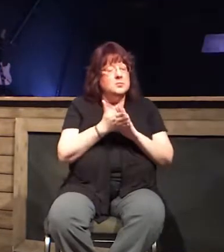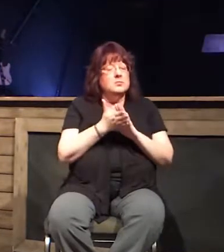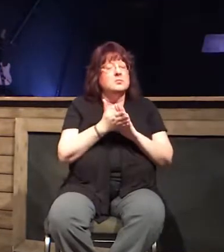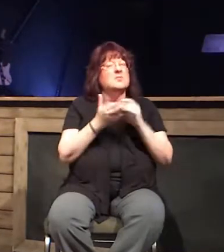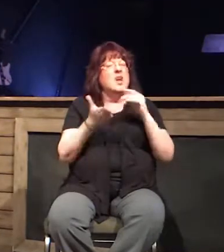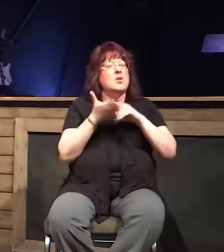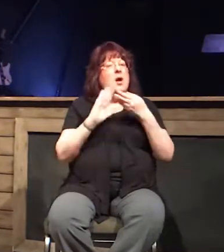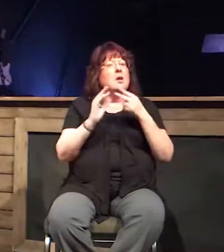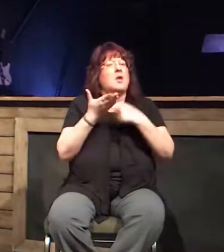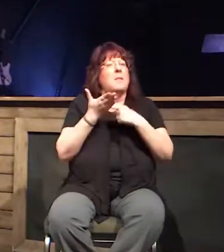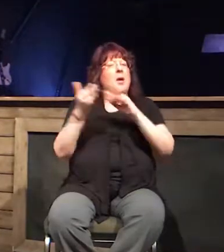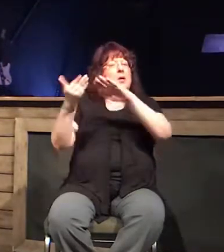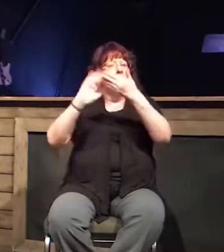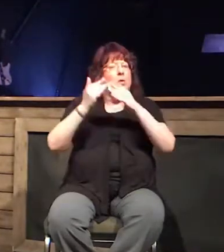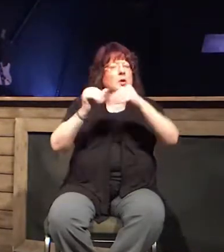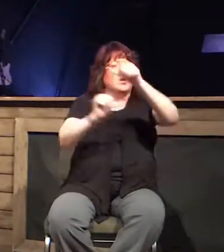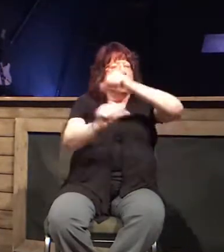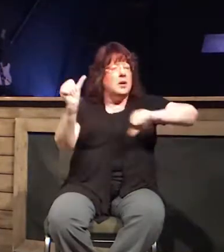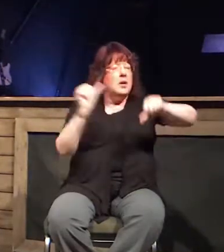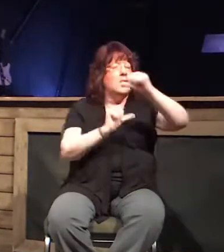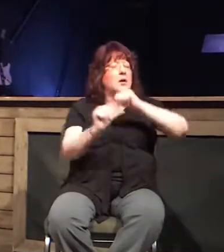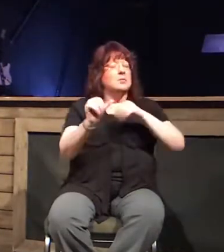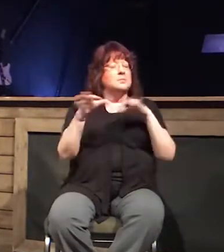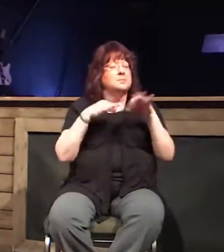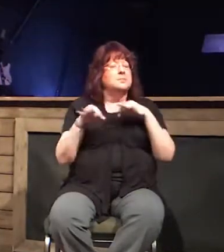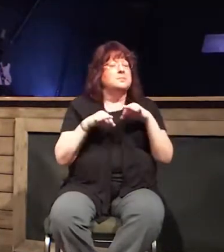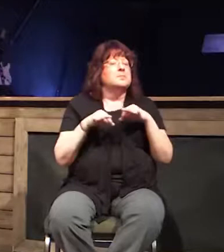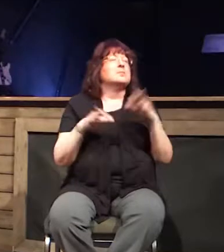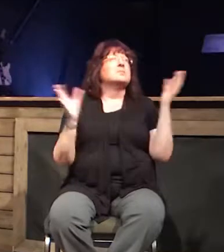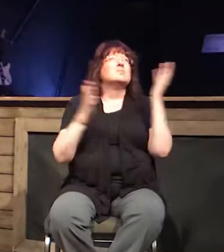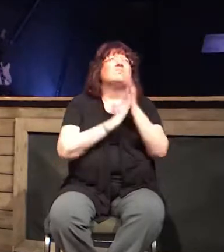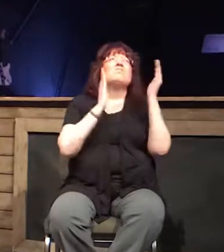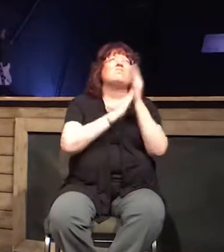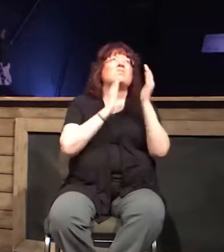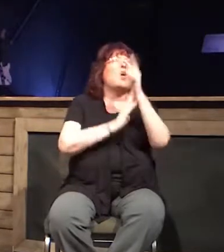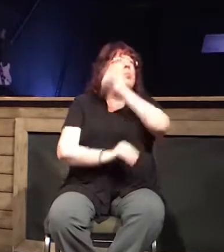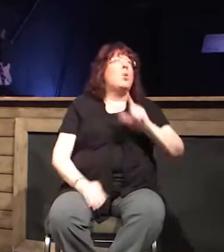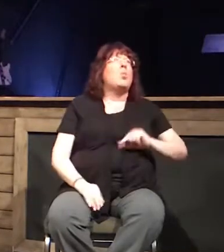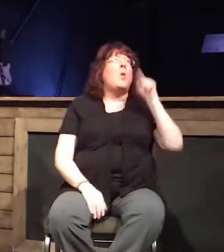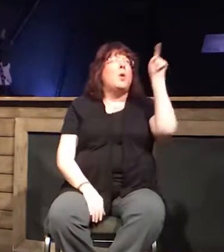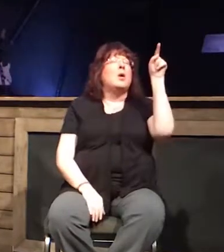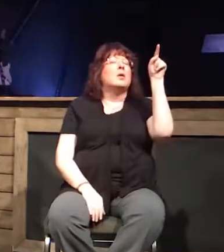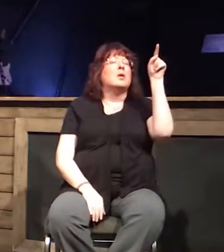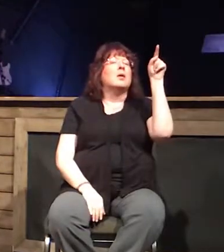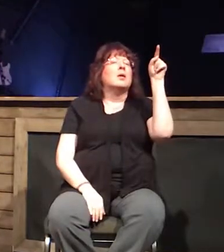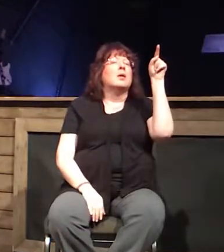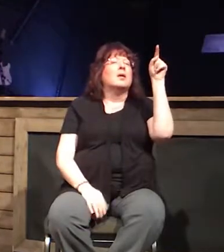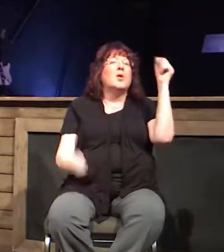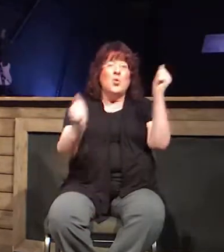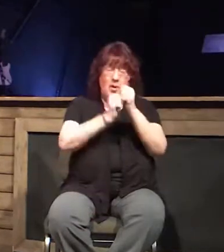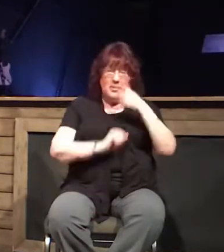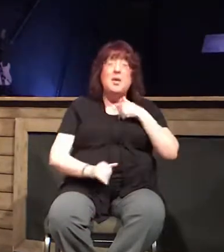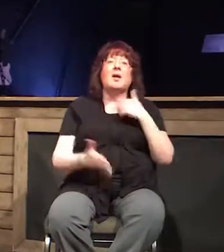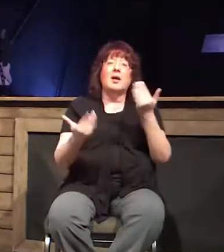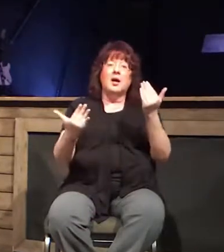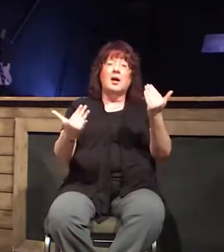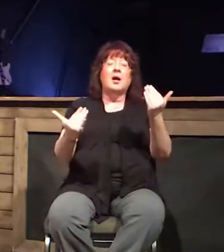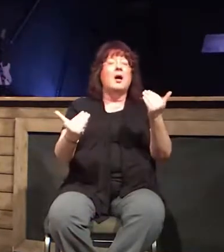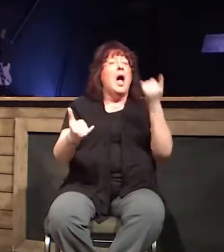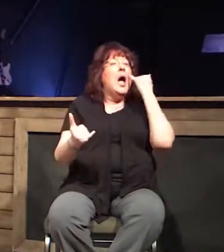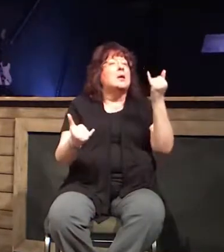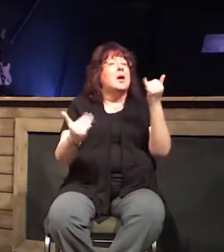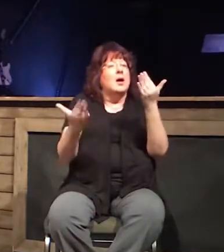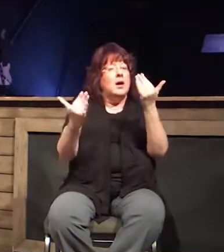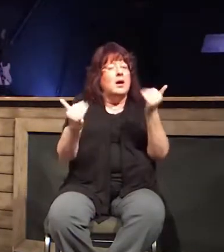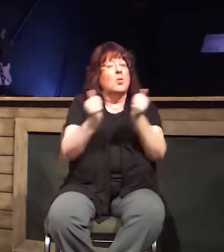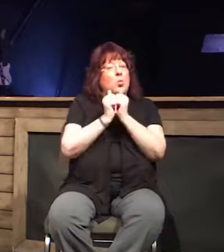into community, relationship with one another. And this is what he says. He says, "Oh, glorify the Lord with me." This idea